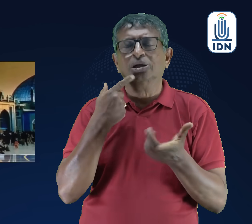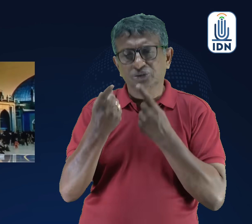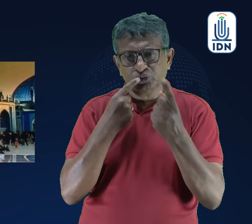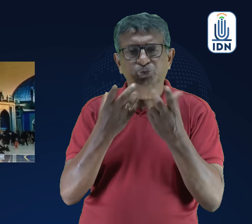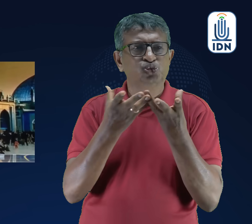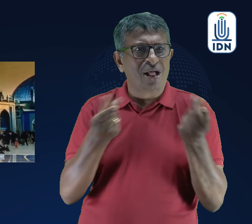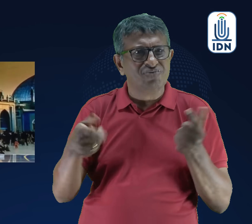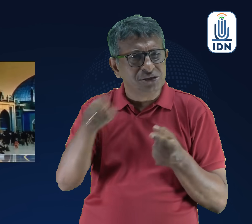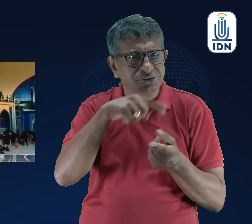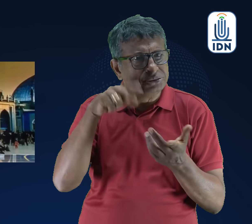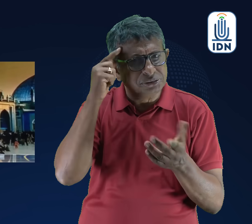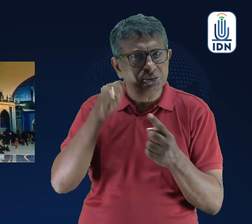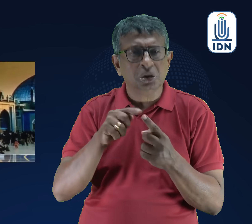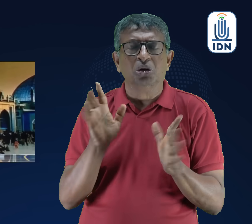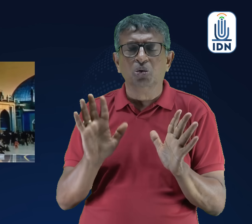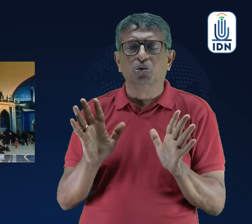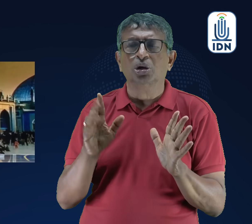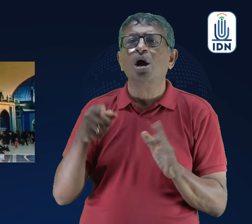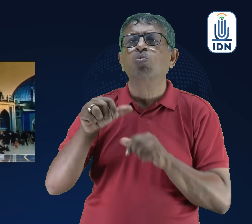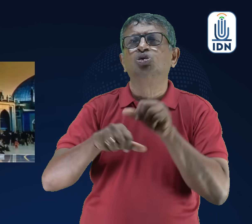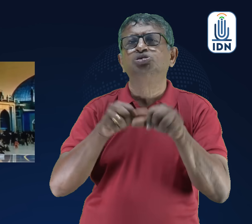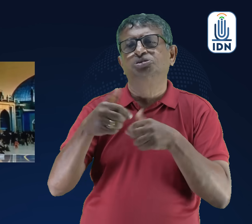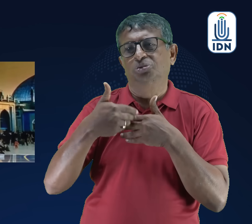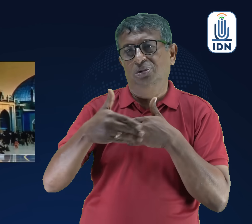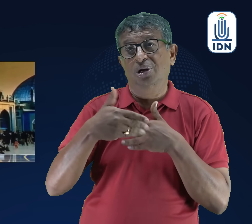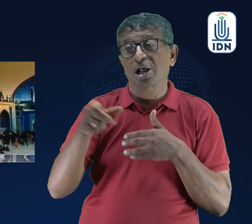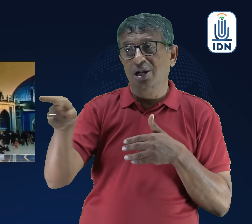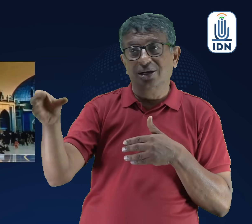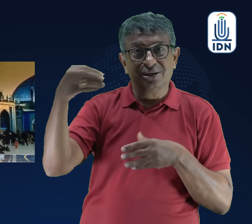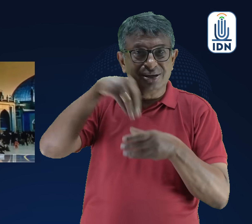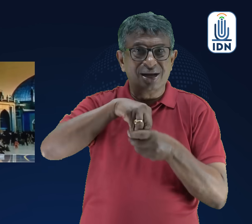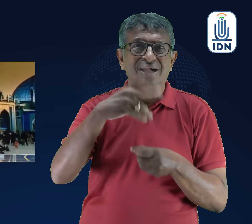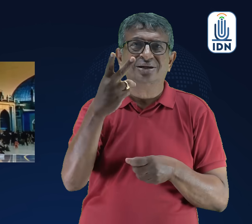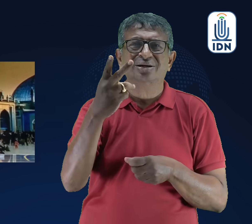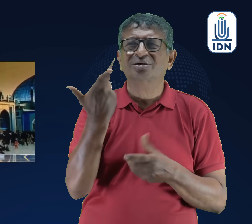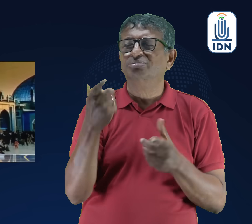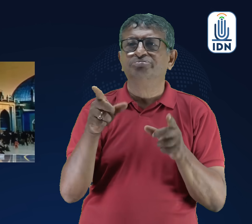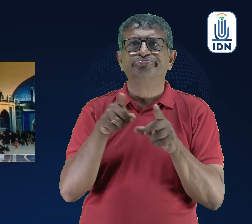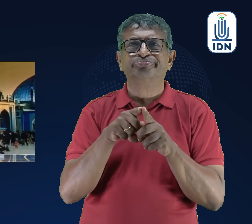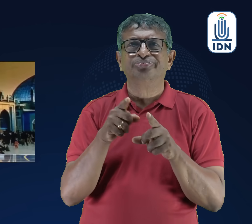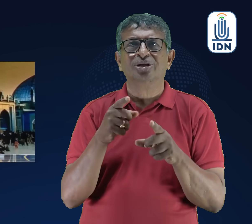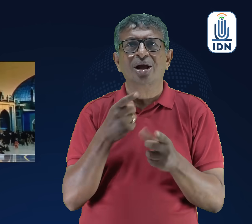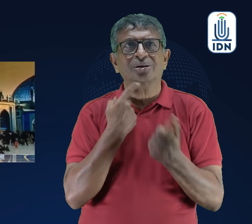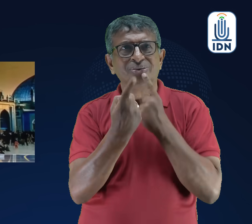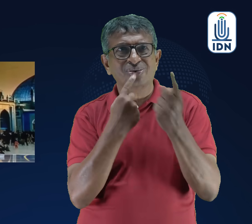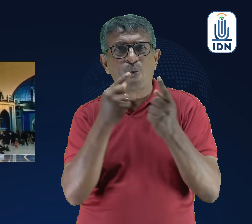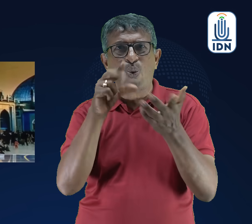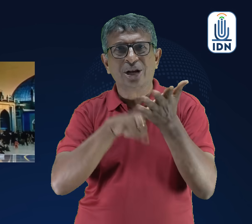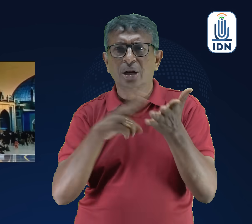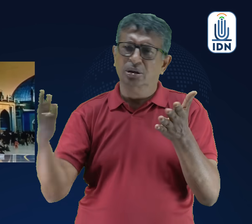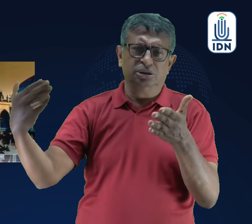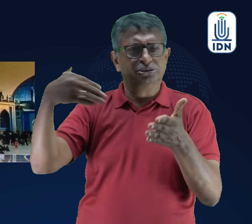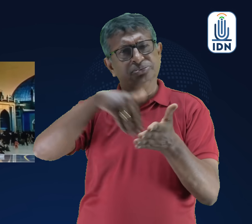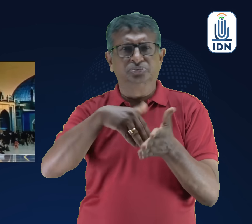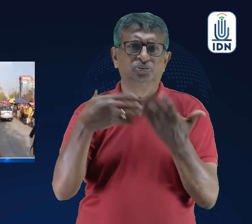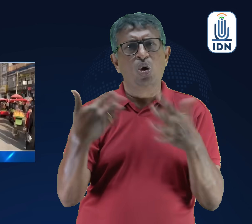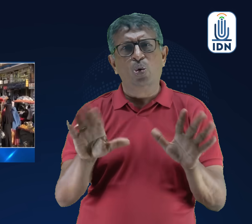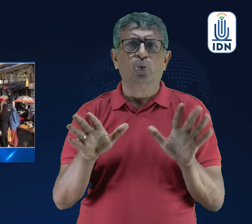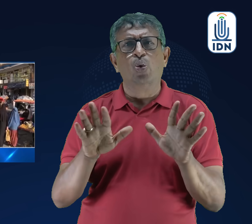coming. But it raises 2 questions. 1, what triggered it? And 2, is it justified? There are 2 main reasons for India's U-turn. For